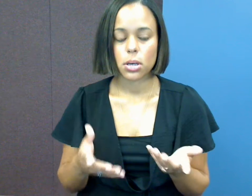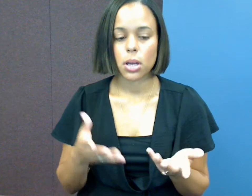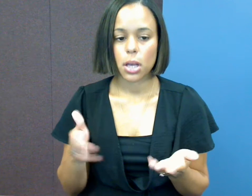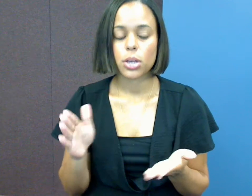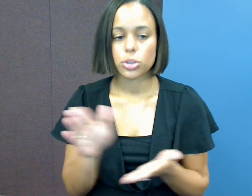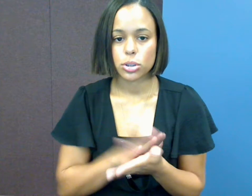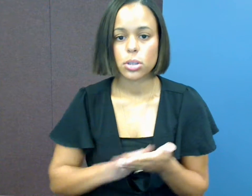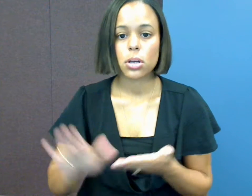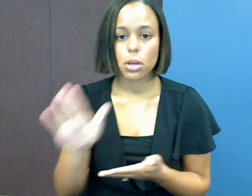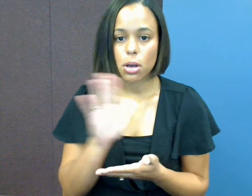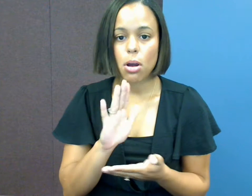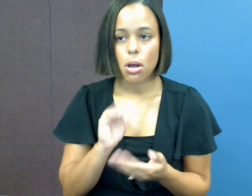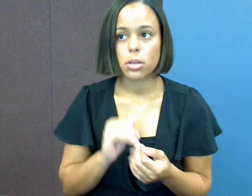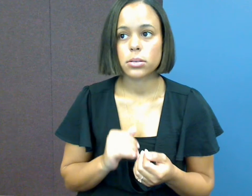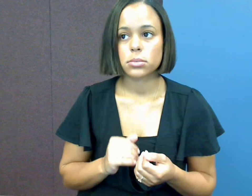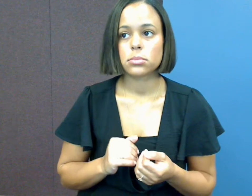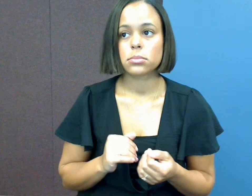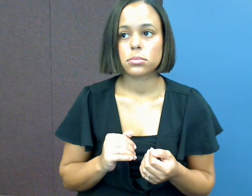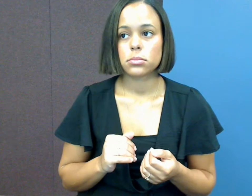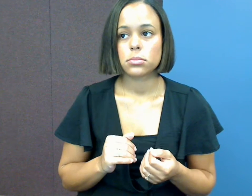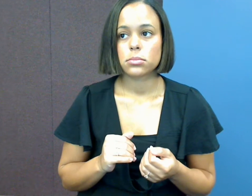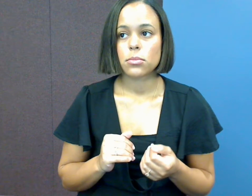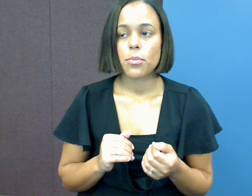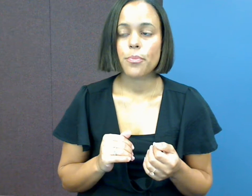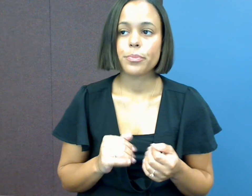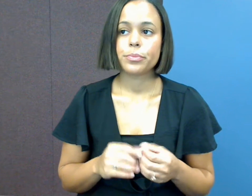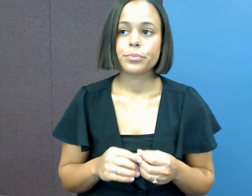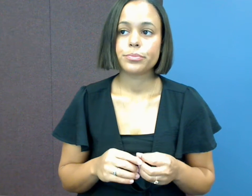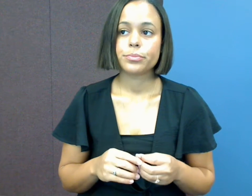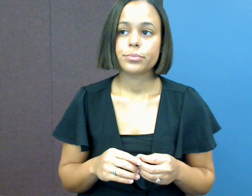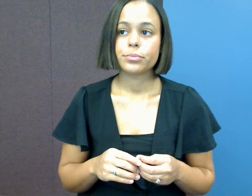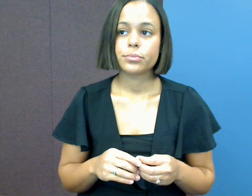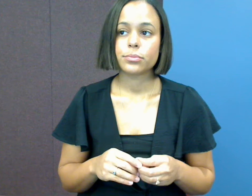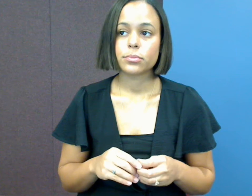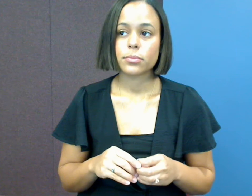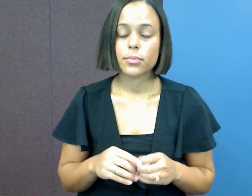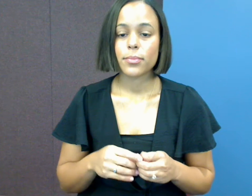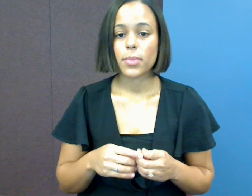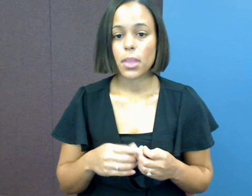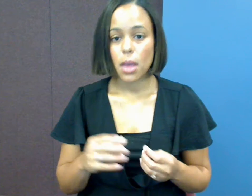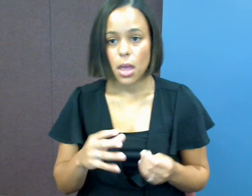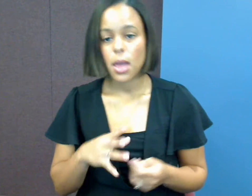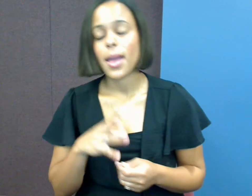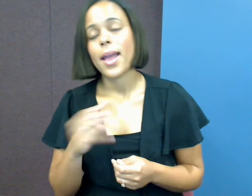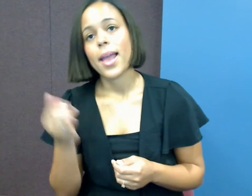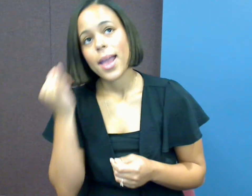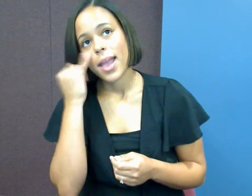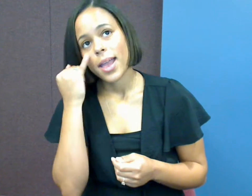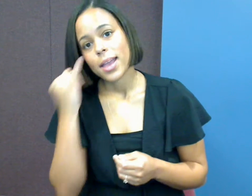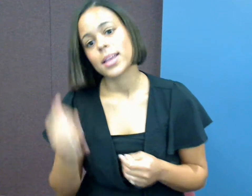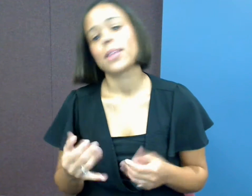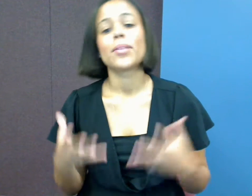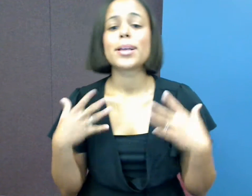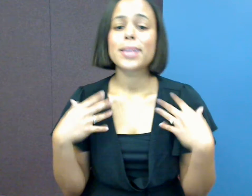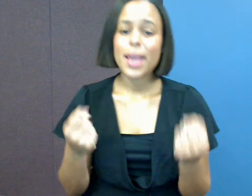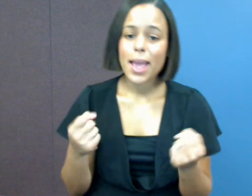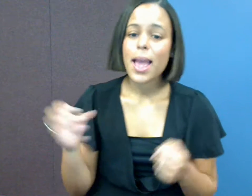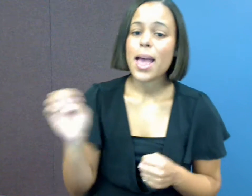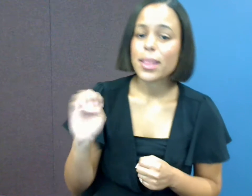the country. And when there is a health emergency, meaning there is an outbreak of